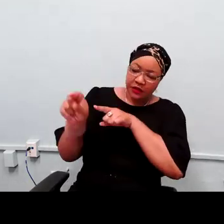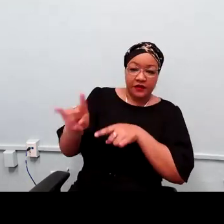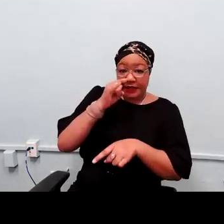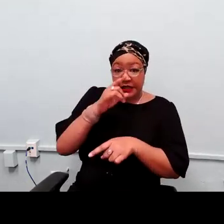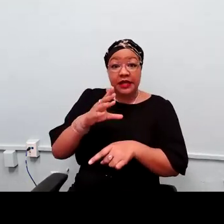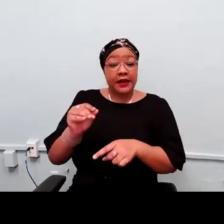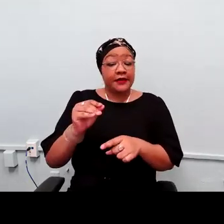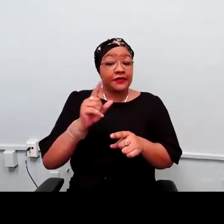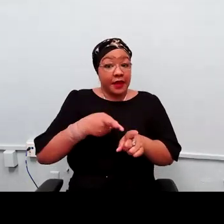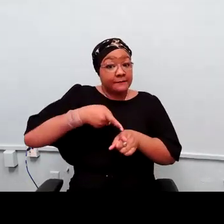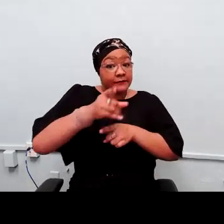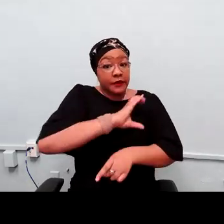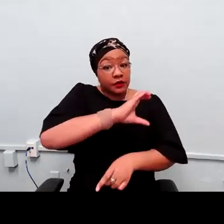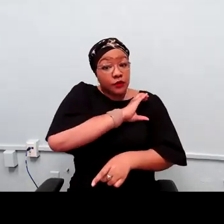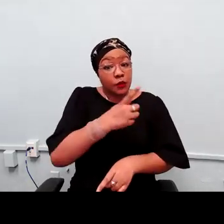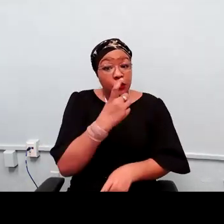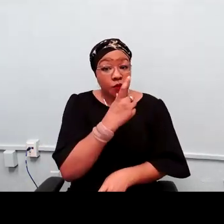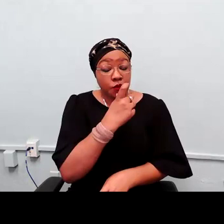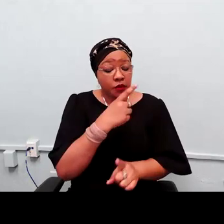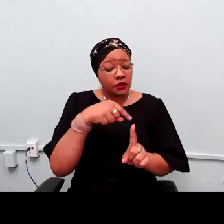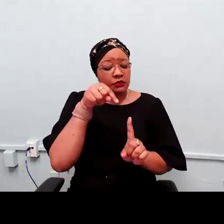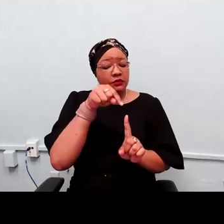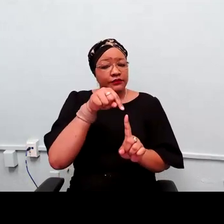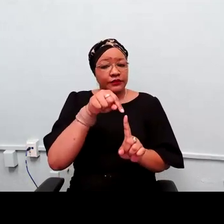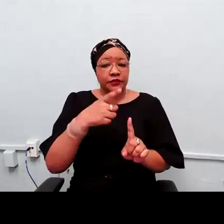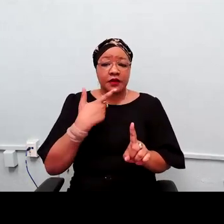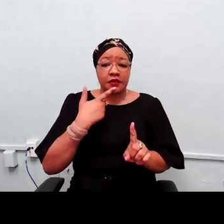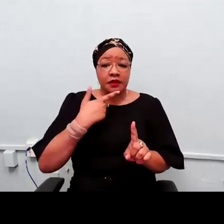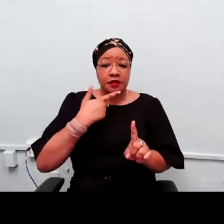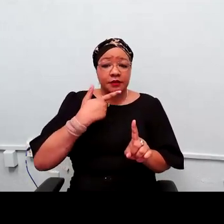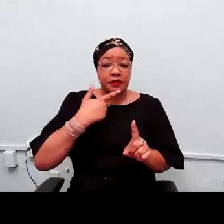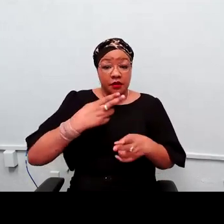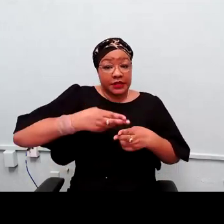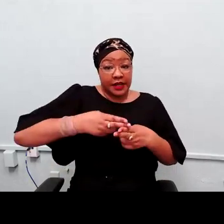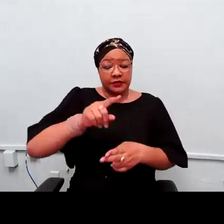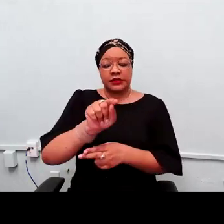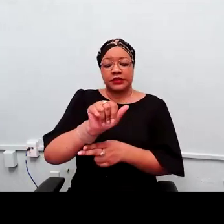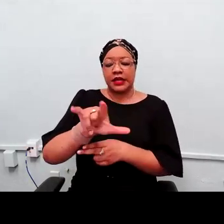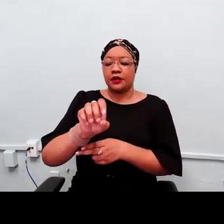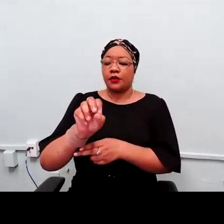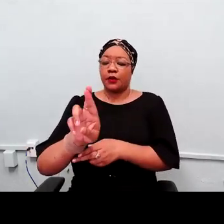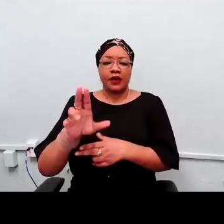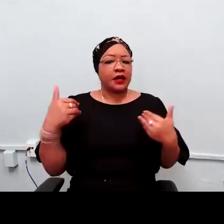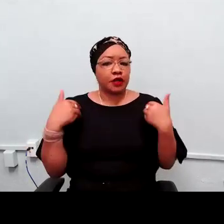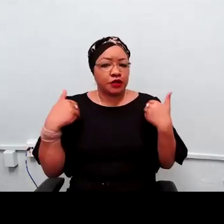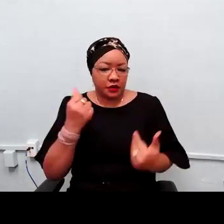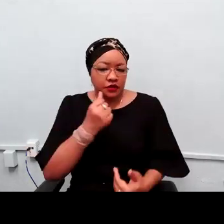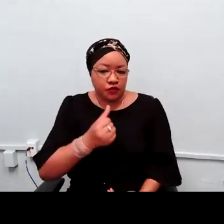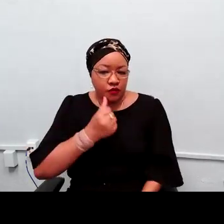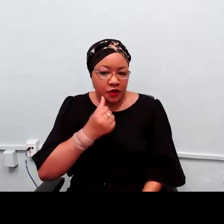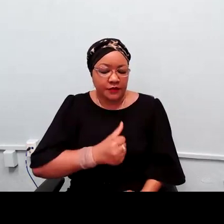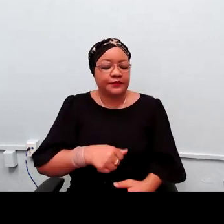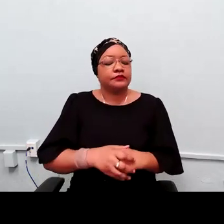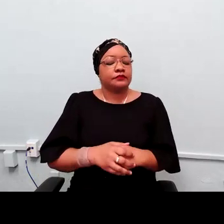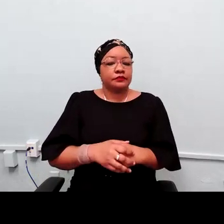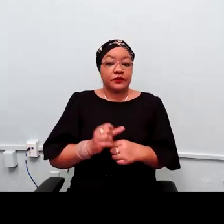protagonist, who's a lesbian named Taylor, a young girl. So I could